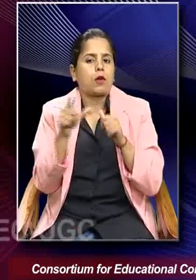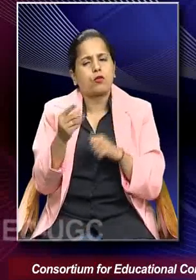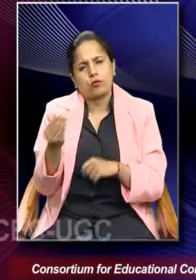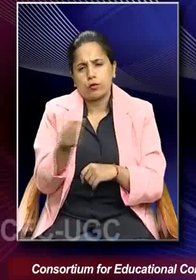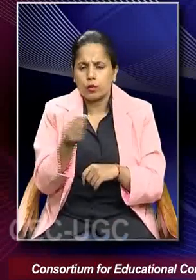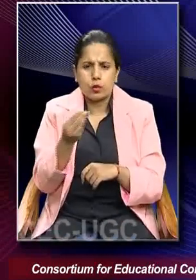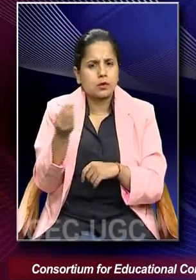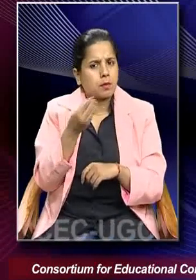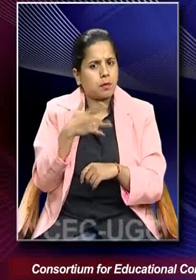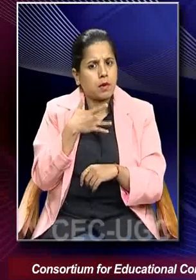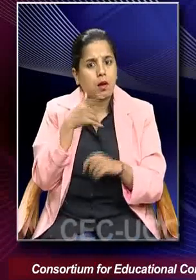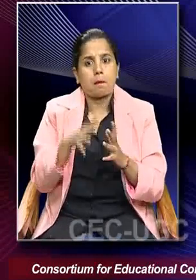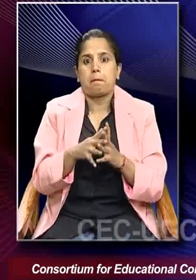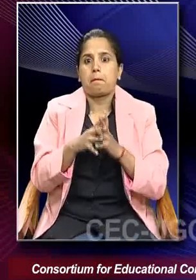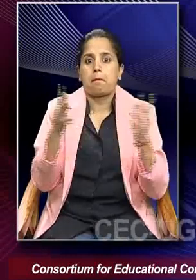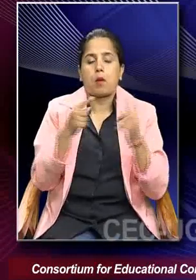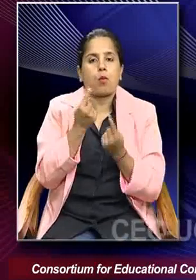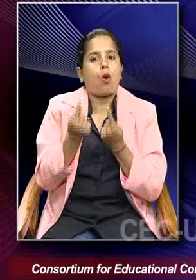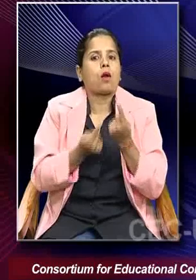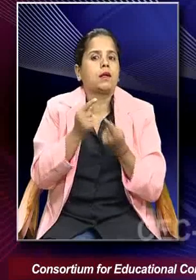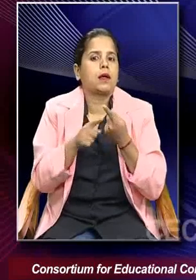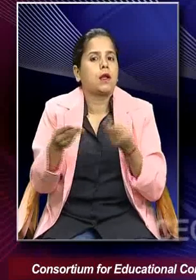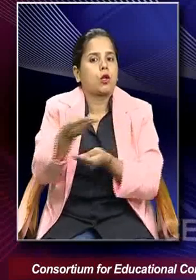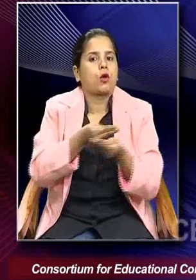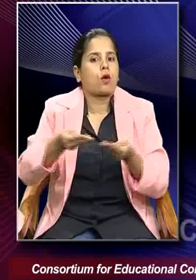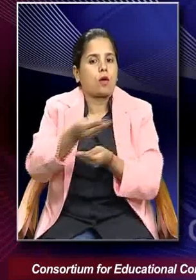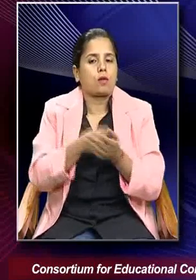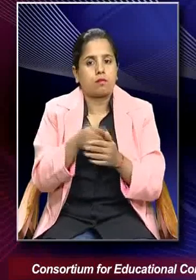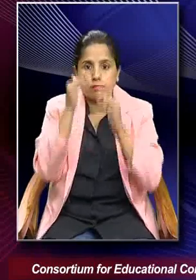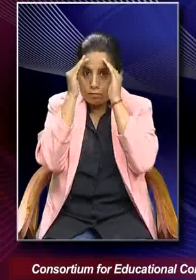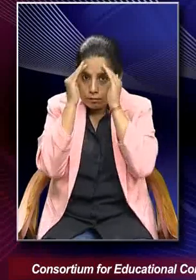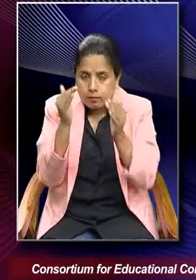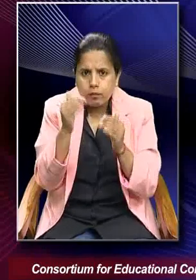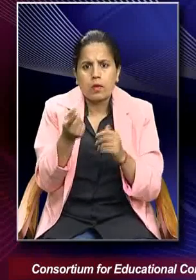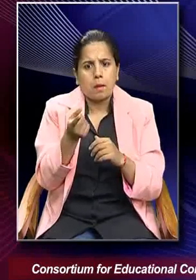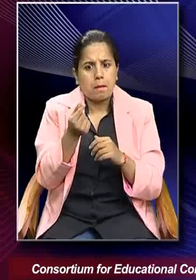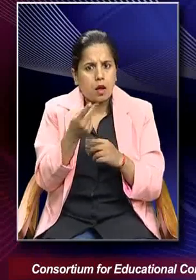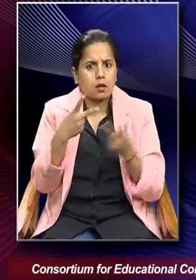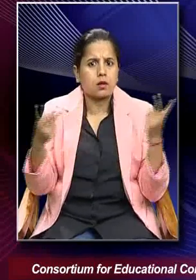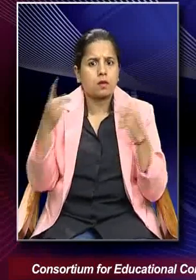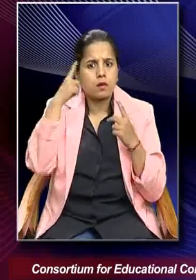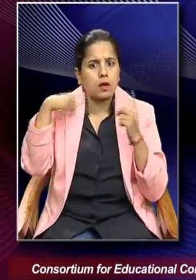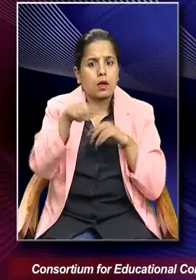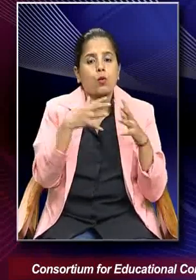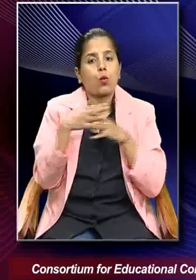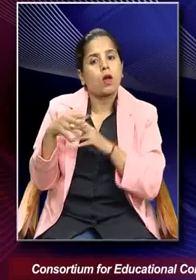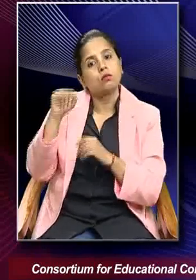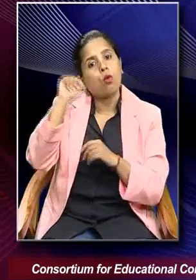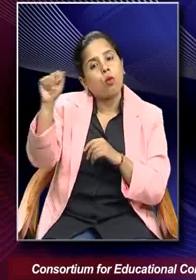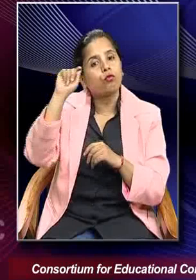leads to huge amount of political economy, concentration of wealth in hands of vested interest